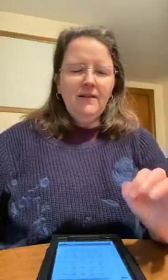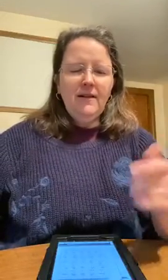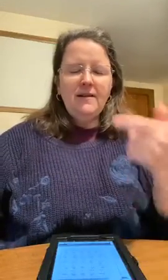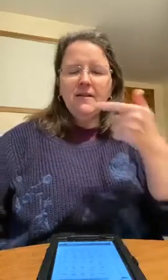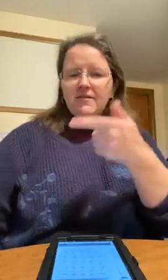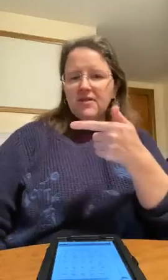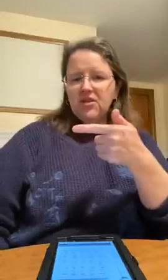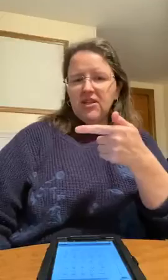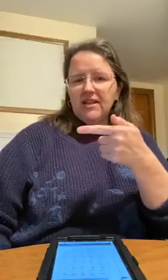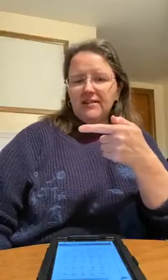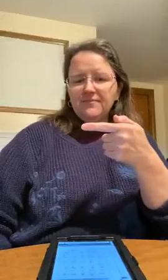There's the G,